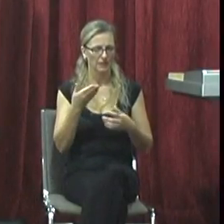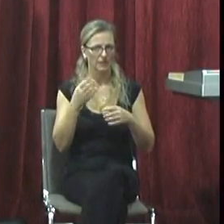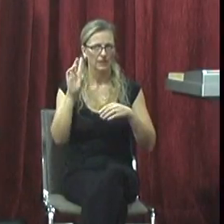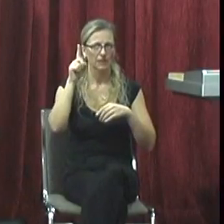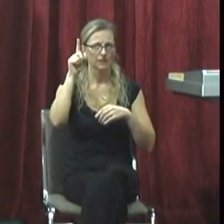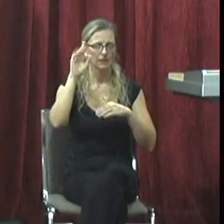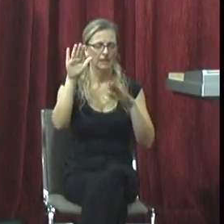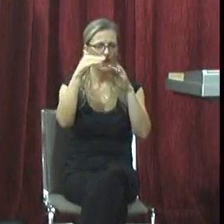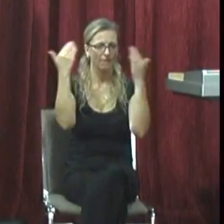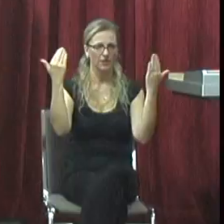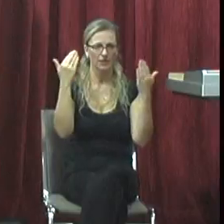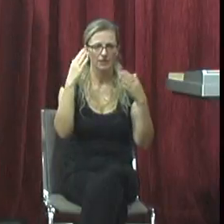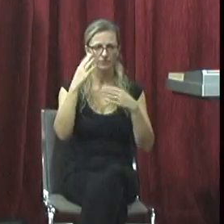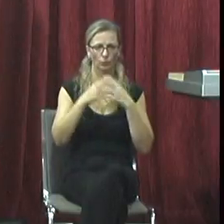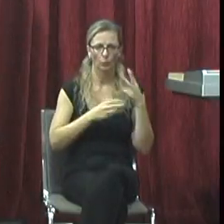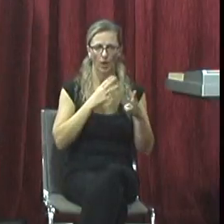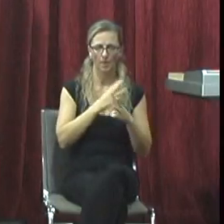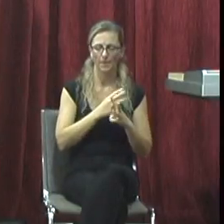realm.